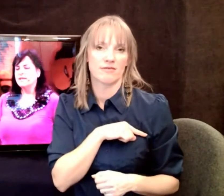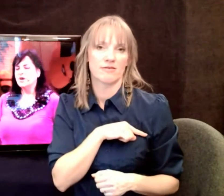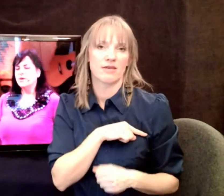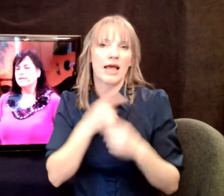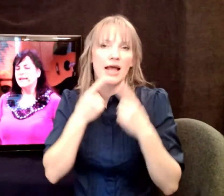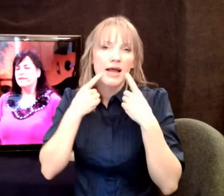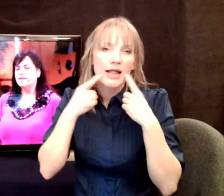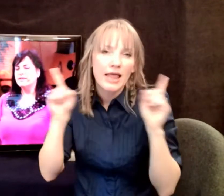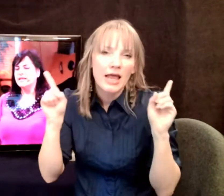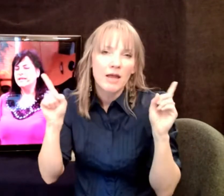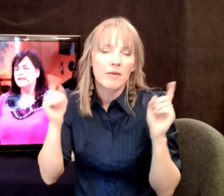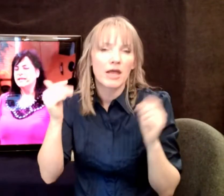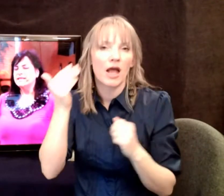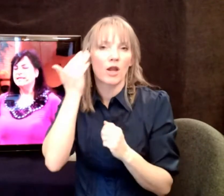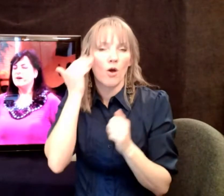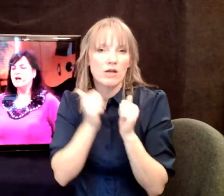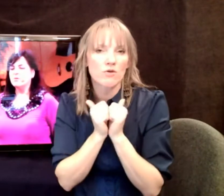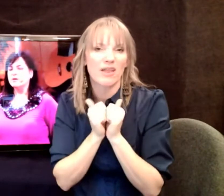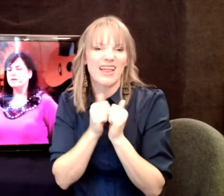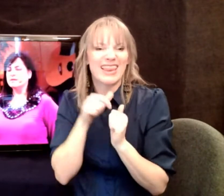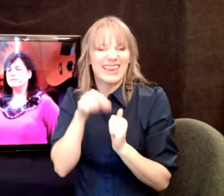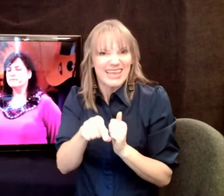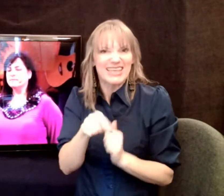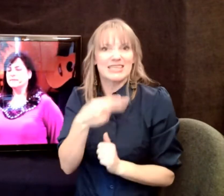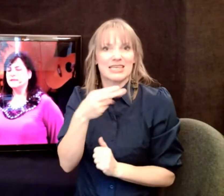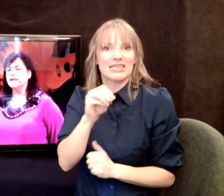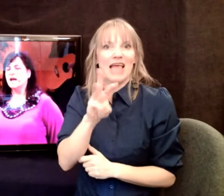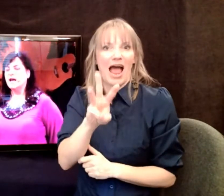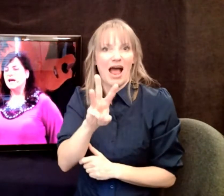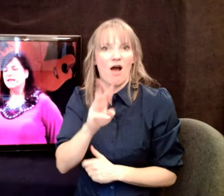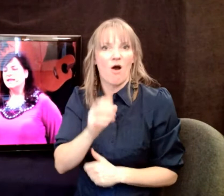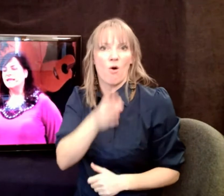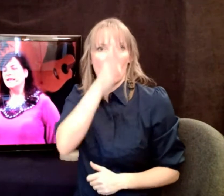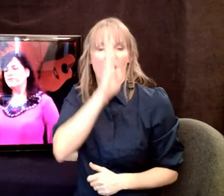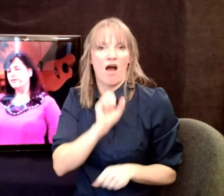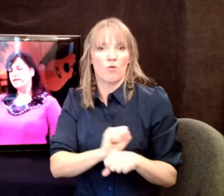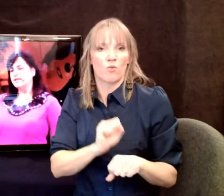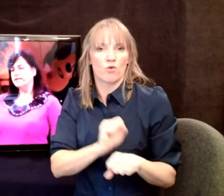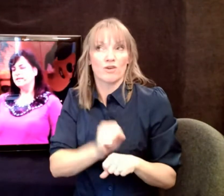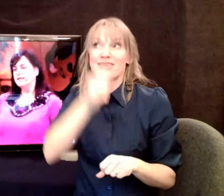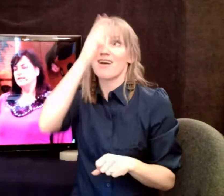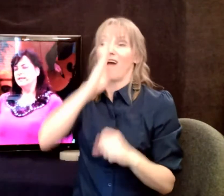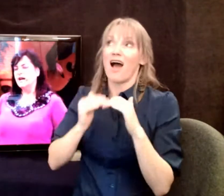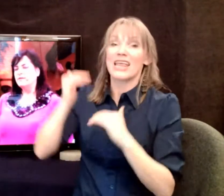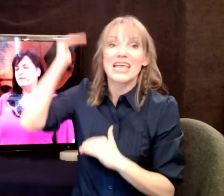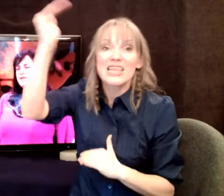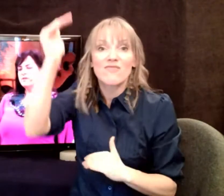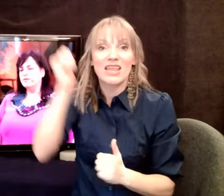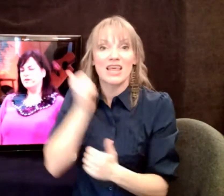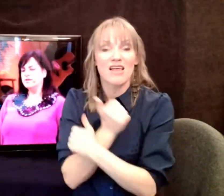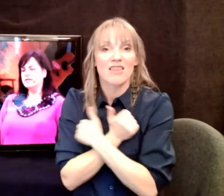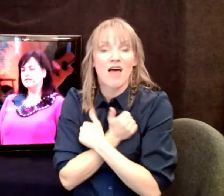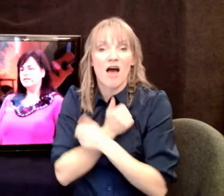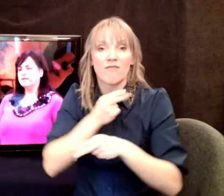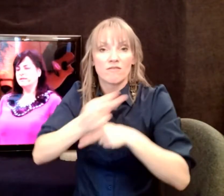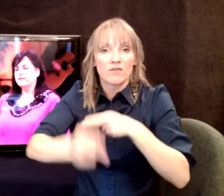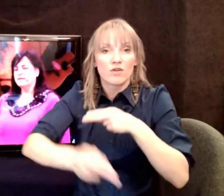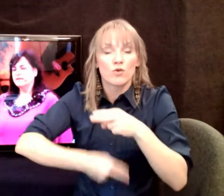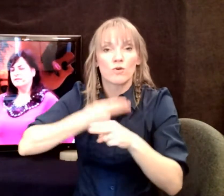Claiming and knowing together that this is how God works. God, the infinite love of the universe,